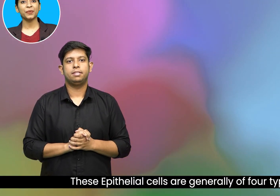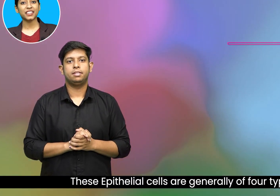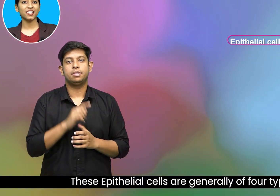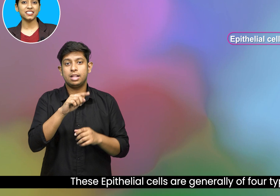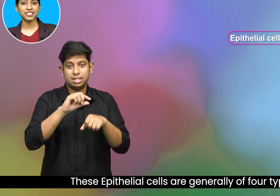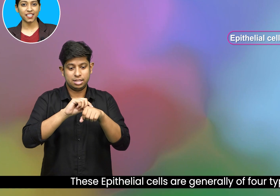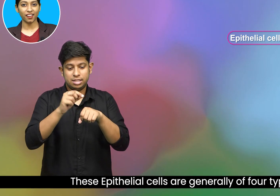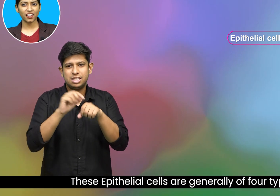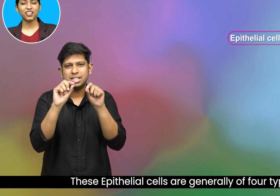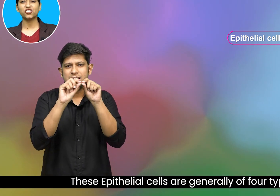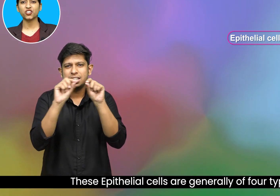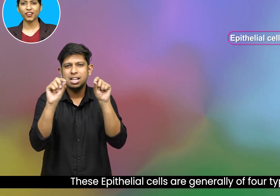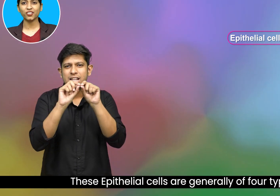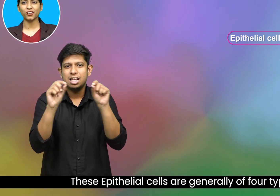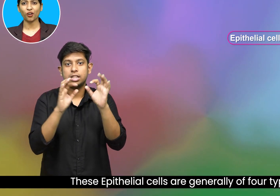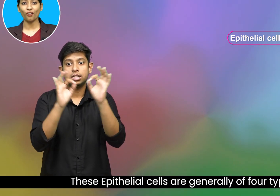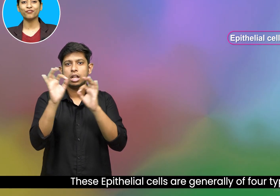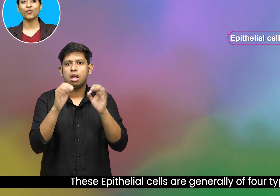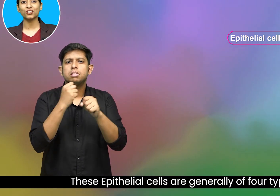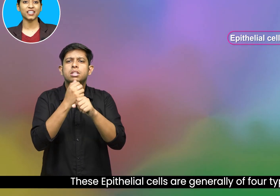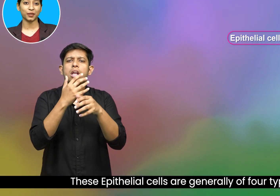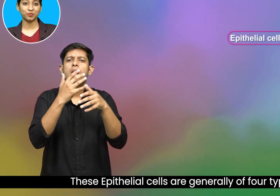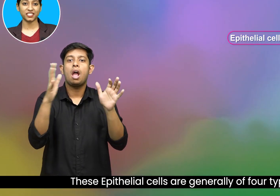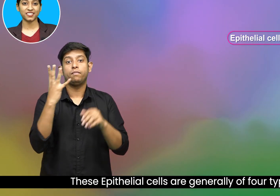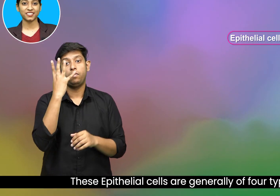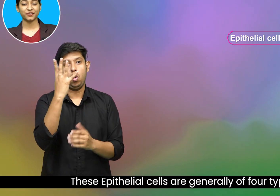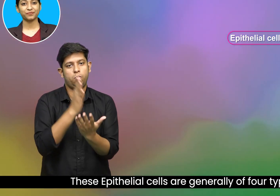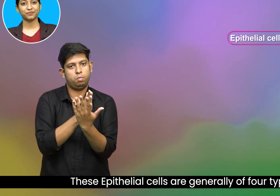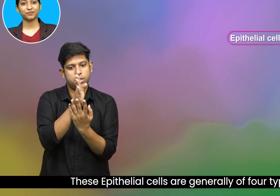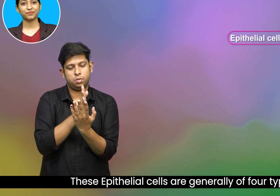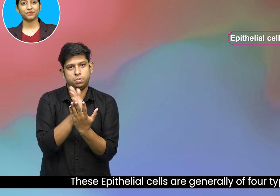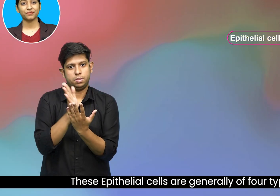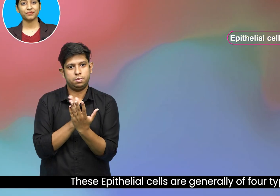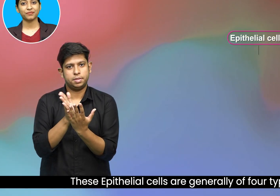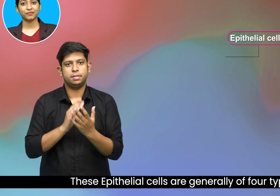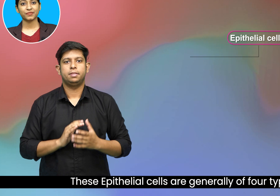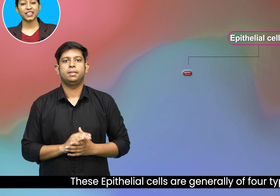This epithelial cell are generally of 4 types: